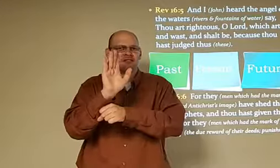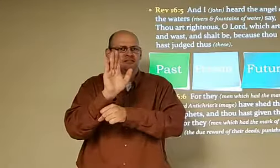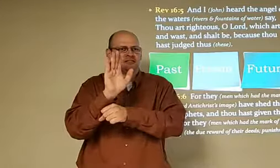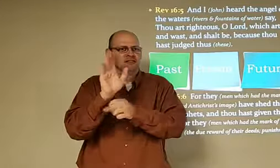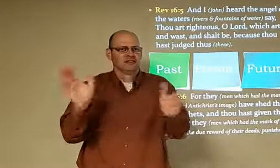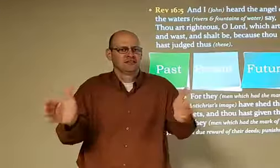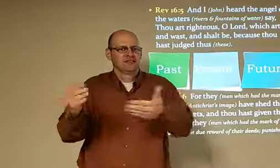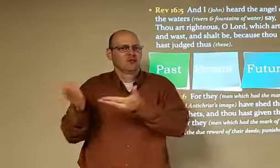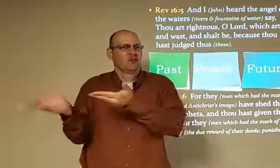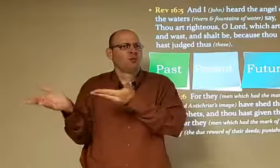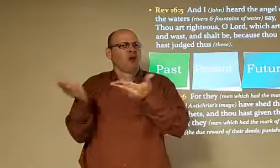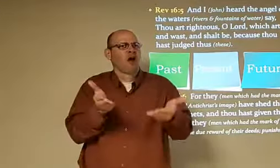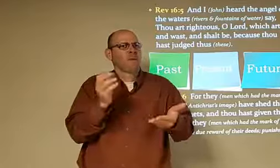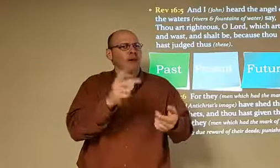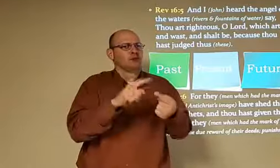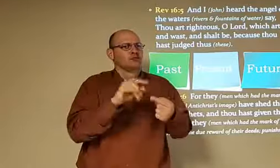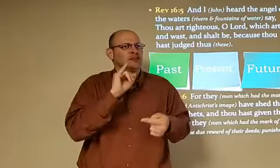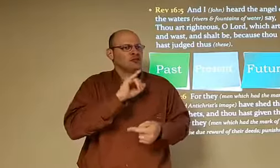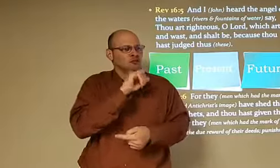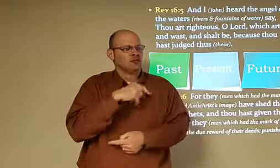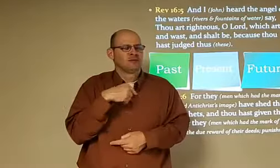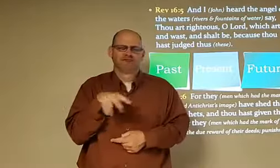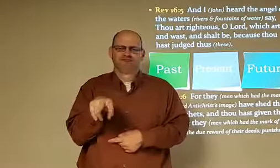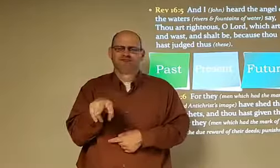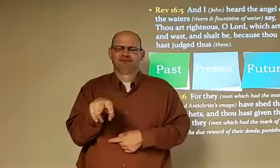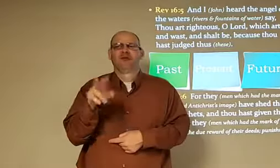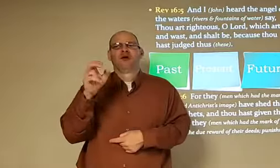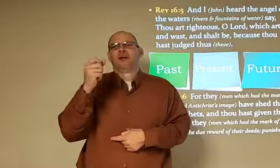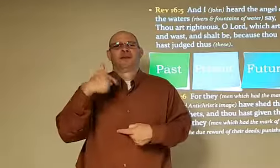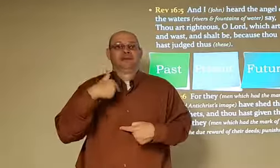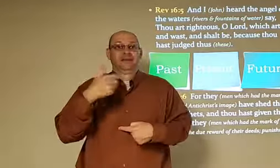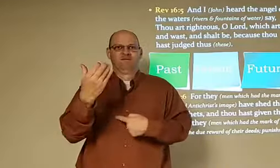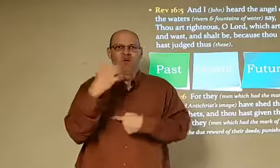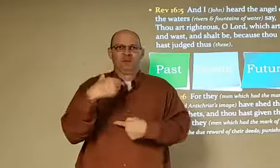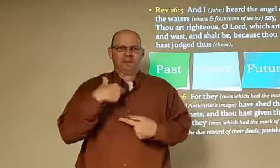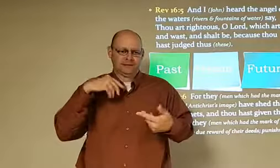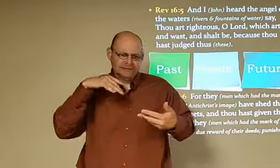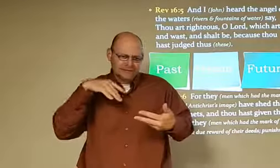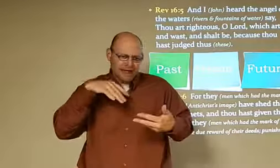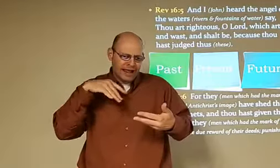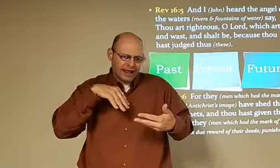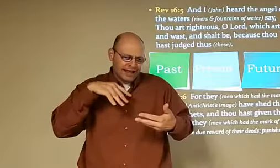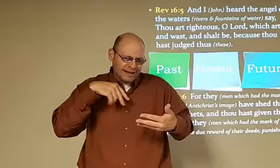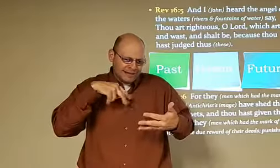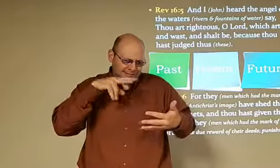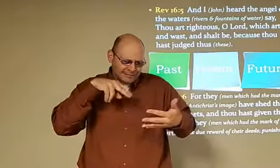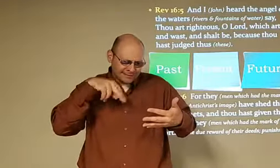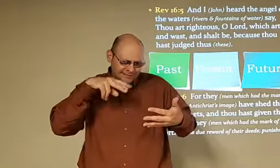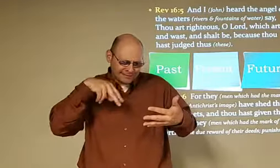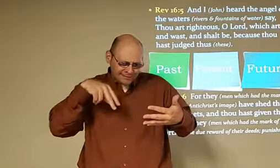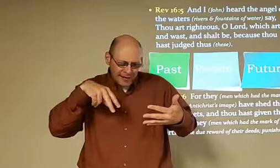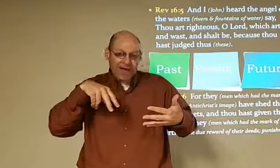who brought the Ark of the Covenant back to Israel? And so me, it forced me to get into the Word and really